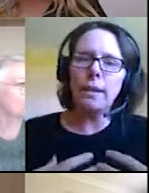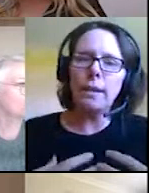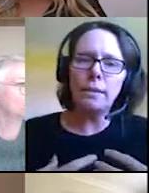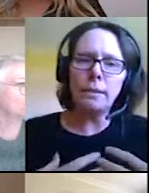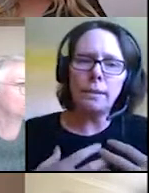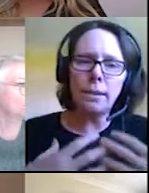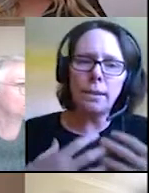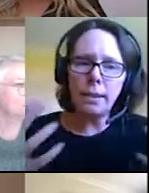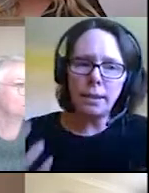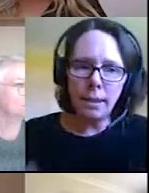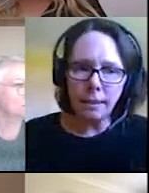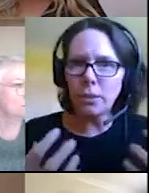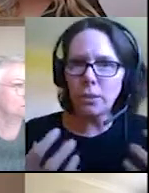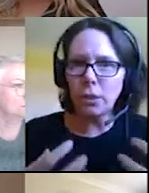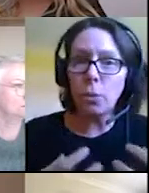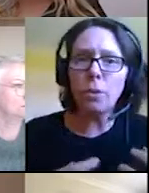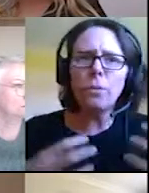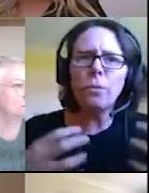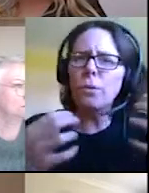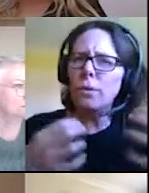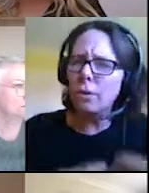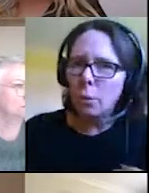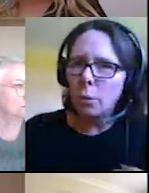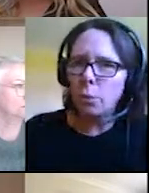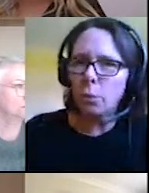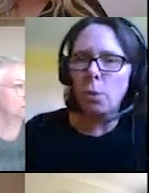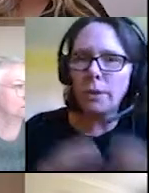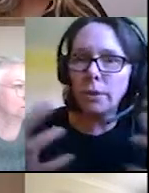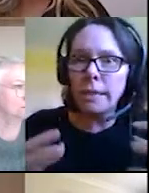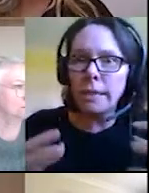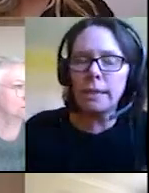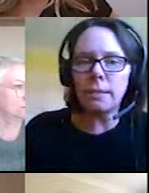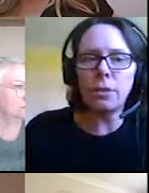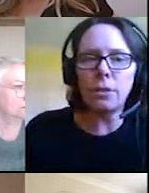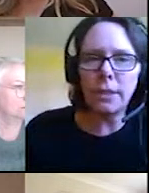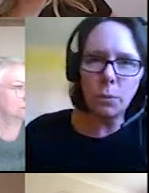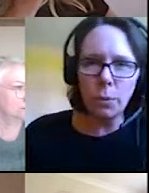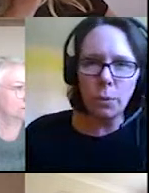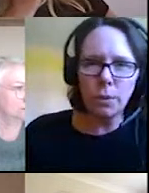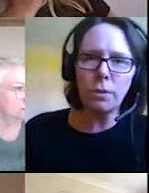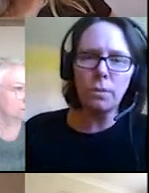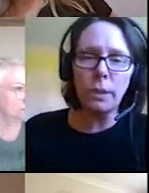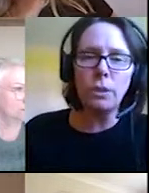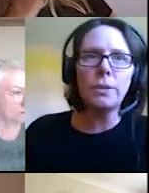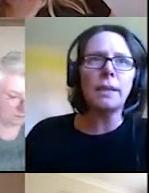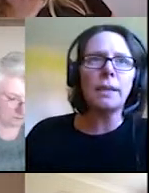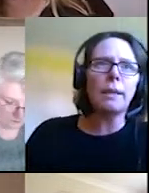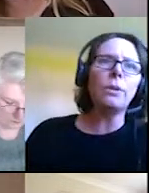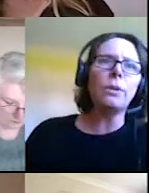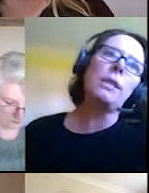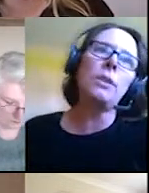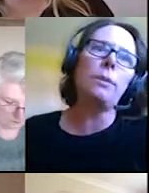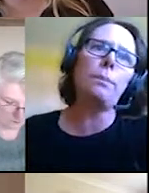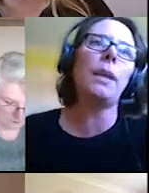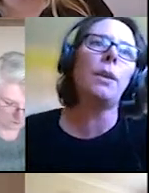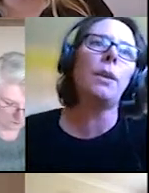ideas and getting to the core of, what ideas and concepts we want to be using in our